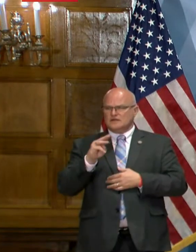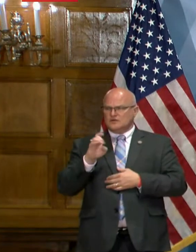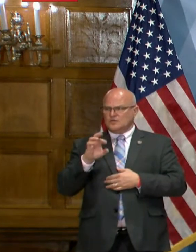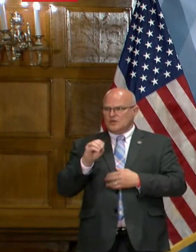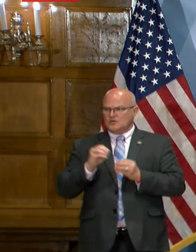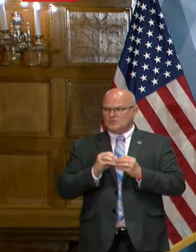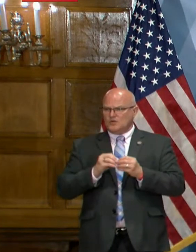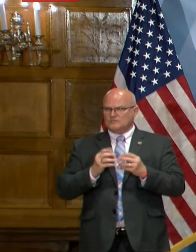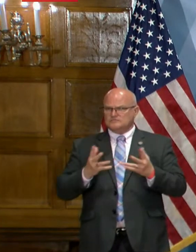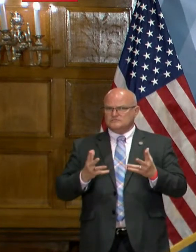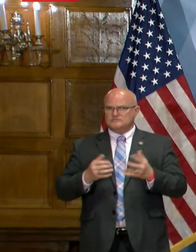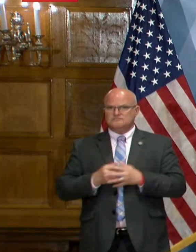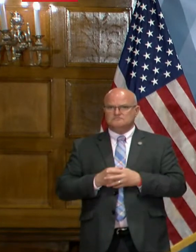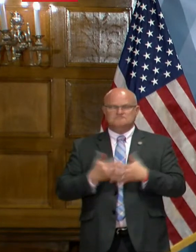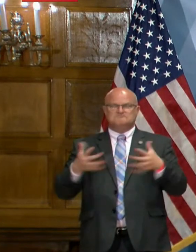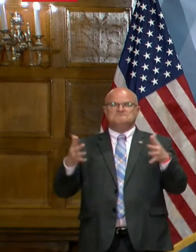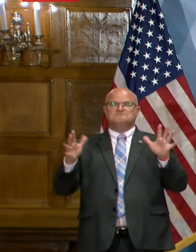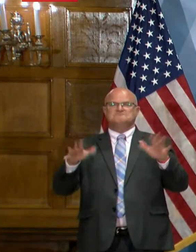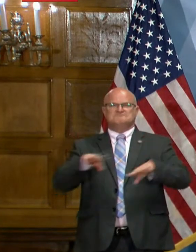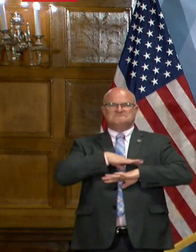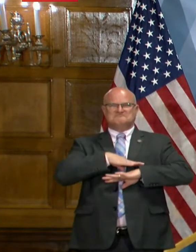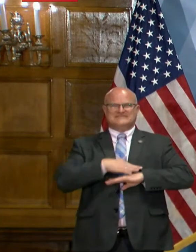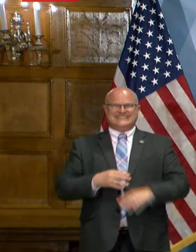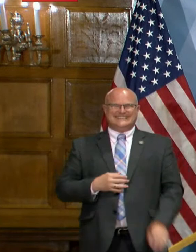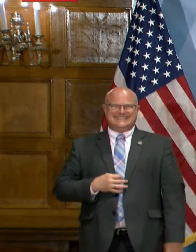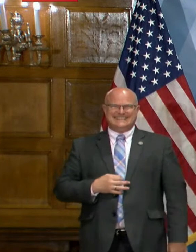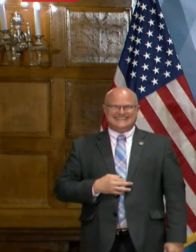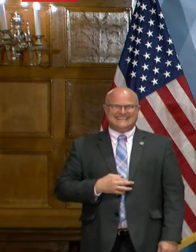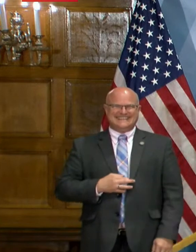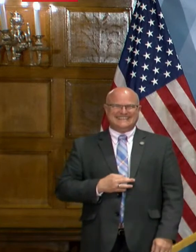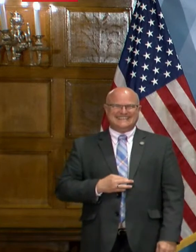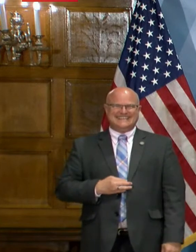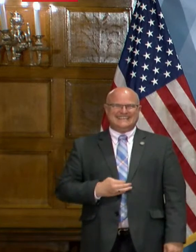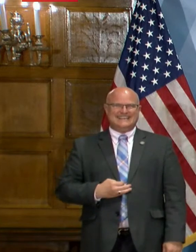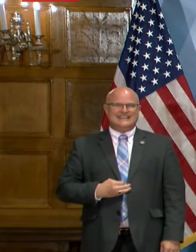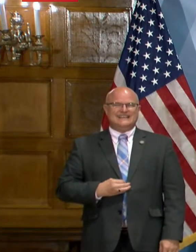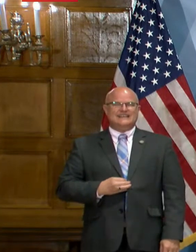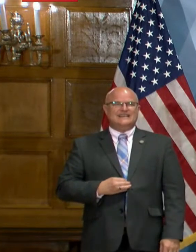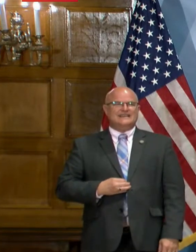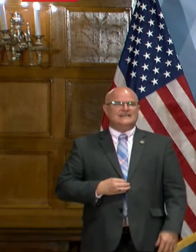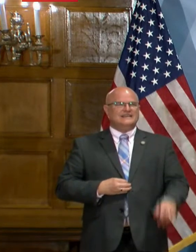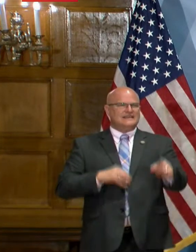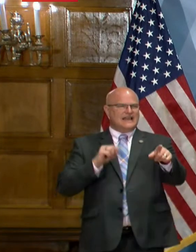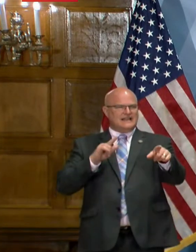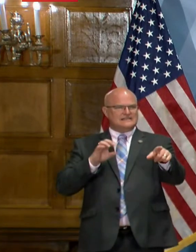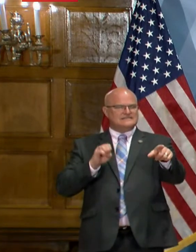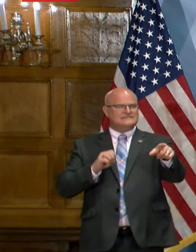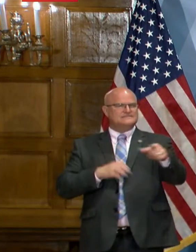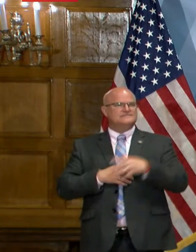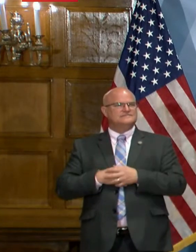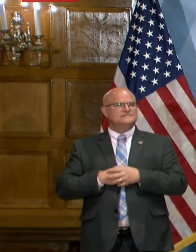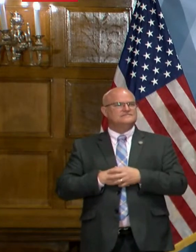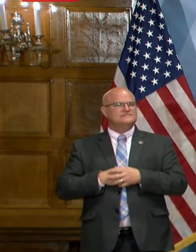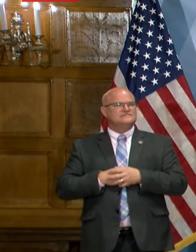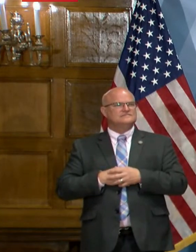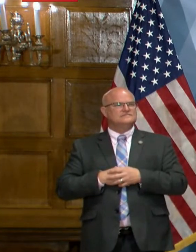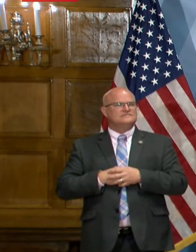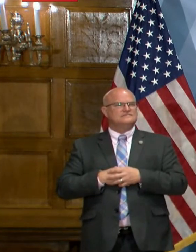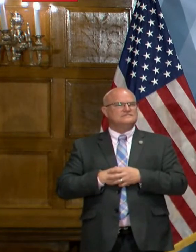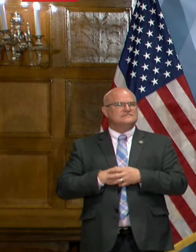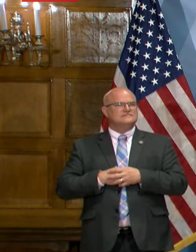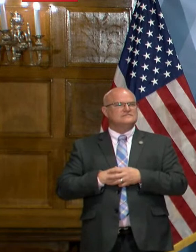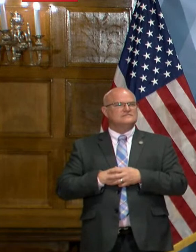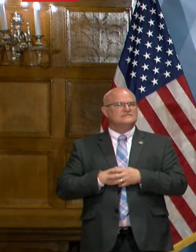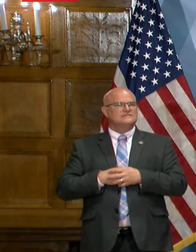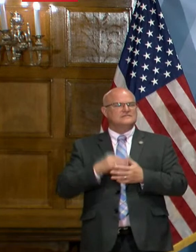Romero? Nothing to add. Okay. Is there another, Alex, did you have another question? Yes, my question